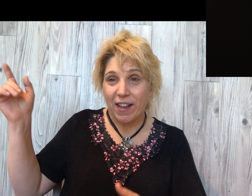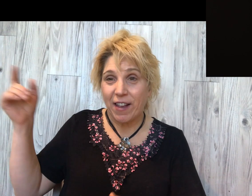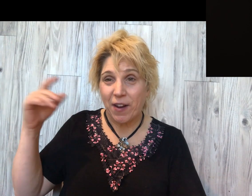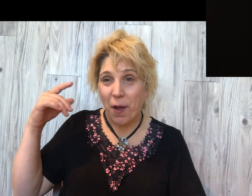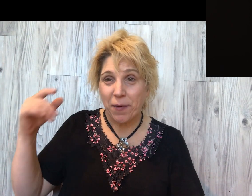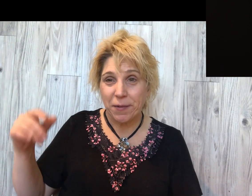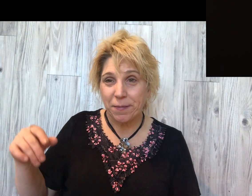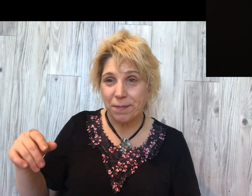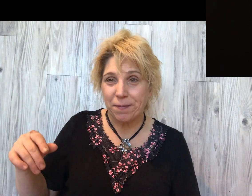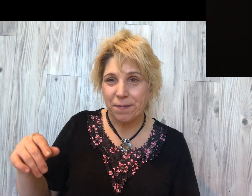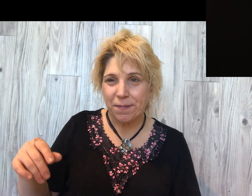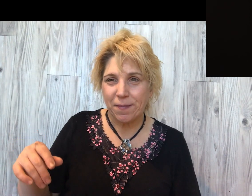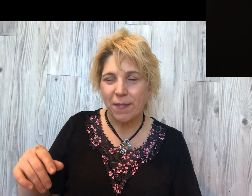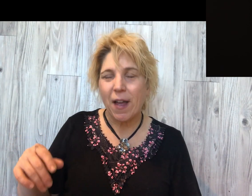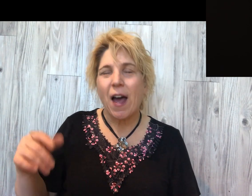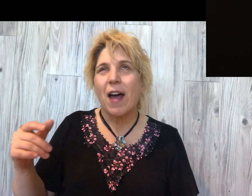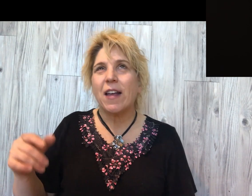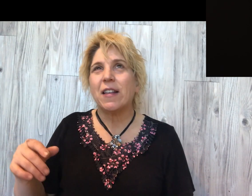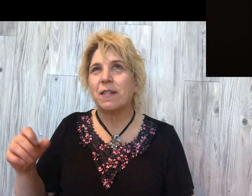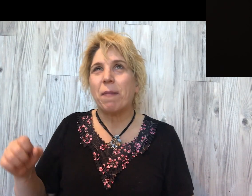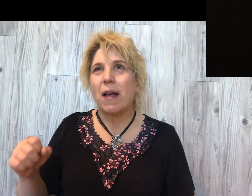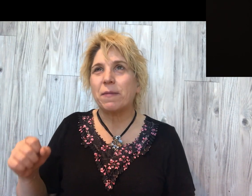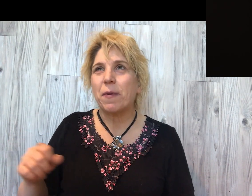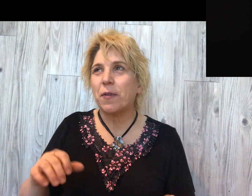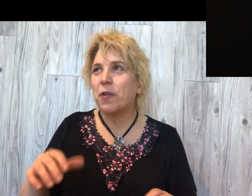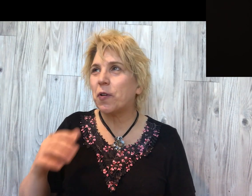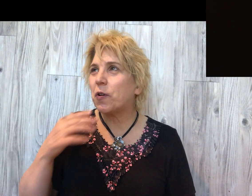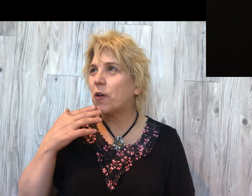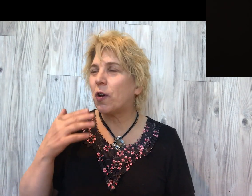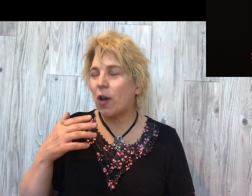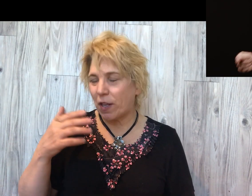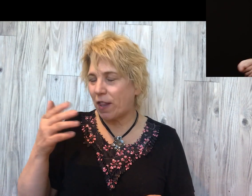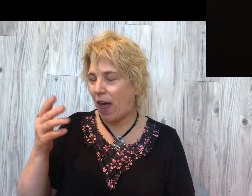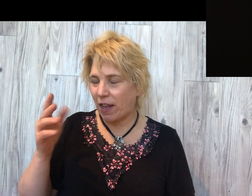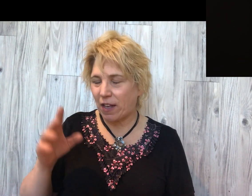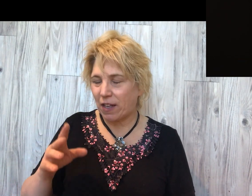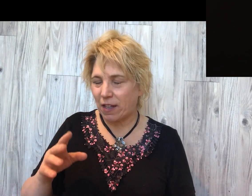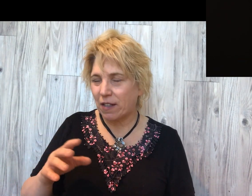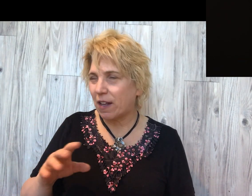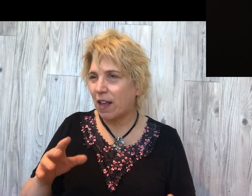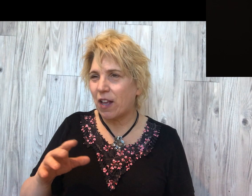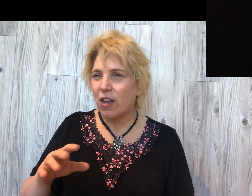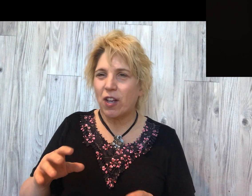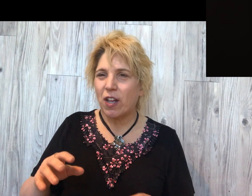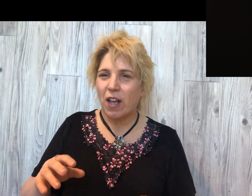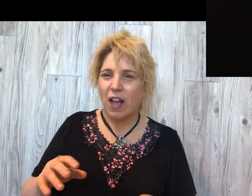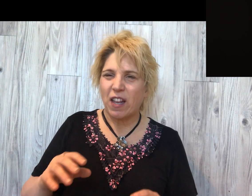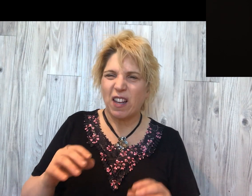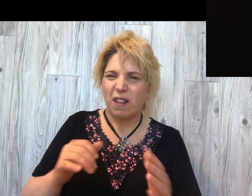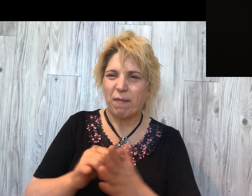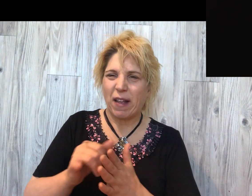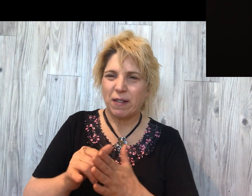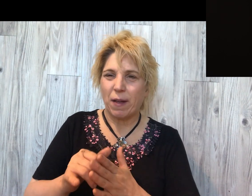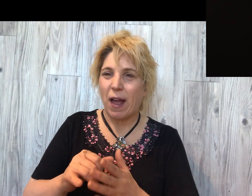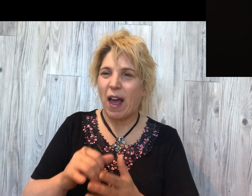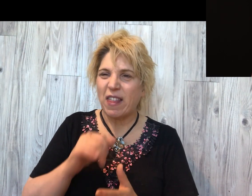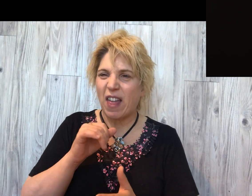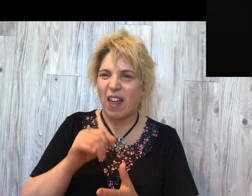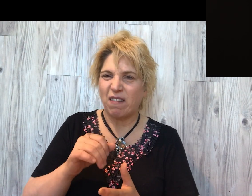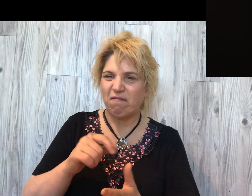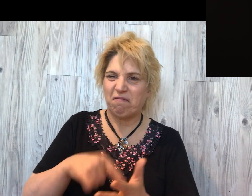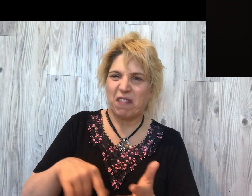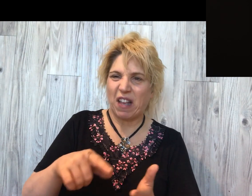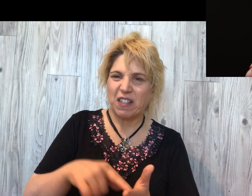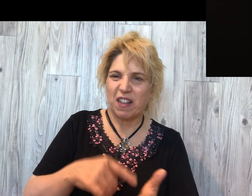are. You see, the problem is it's possible to do good in a way that does no good. It's possible to do good and then invalidate the